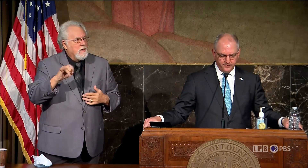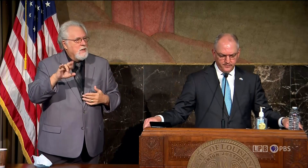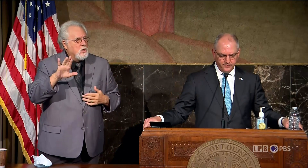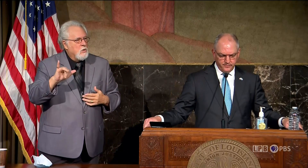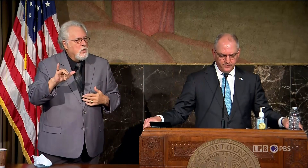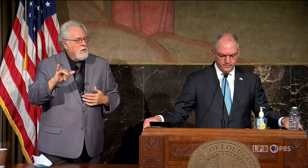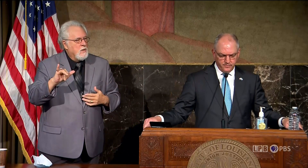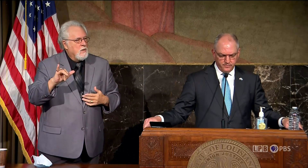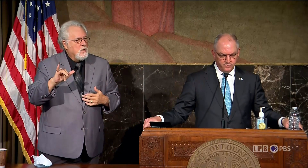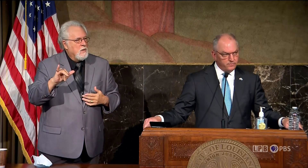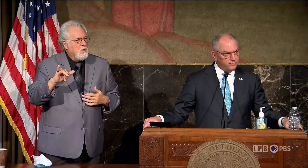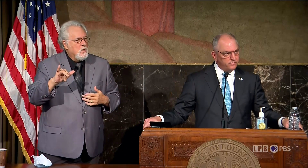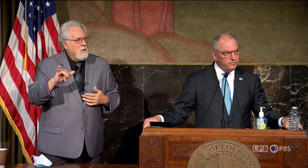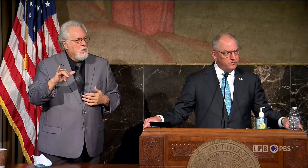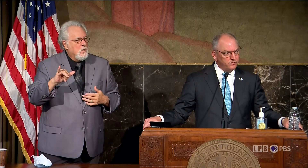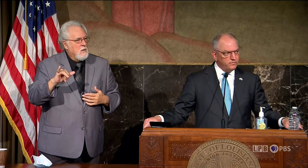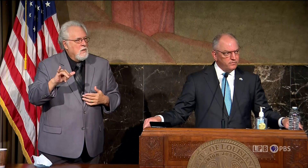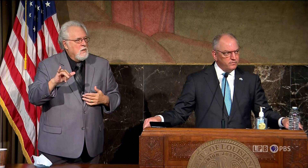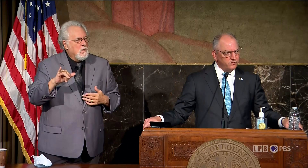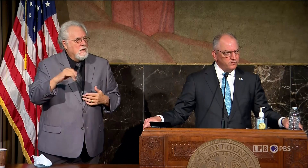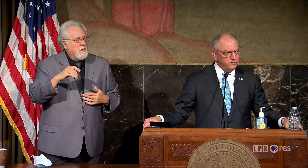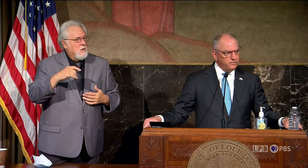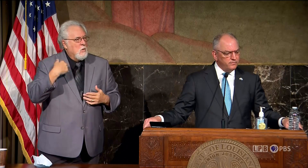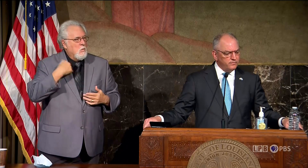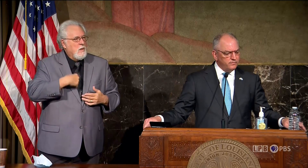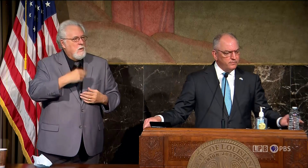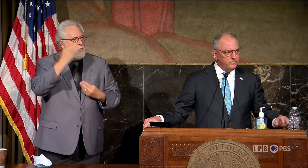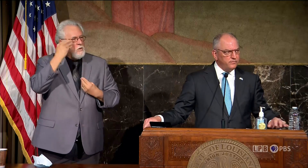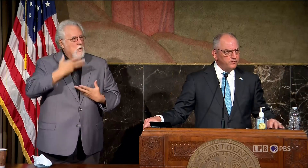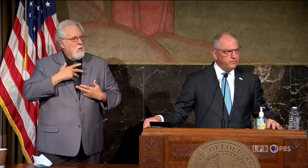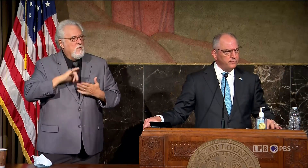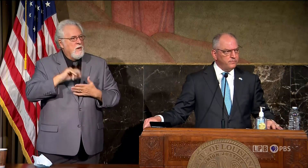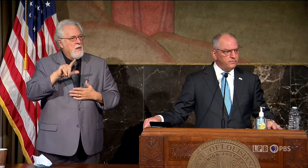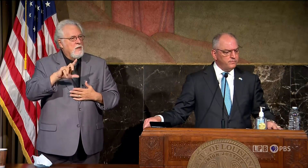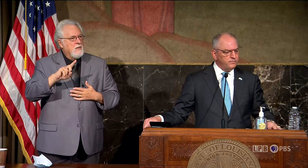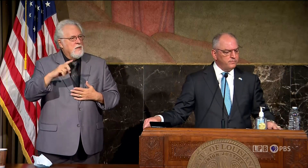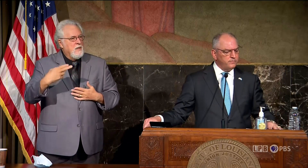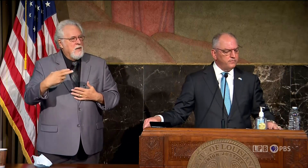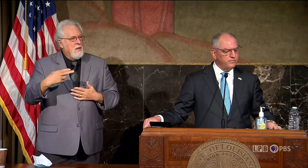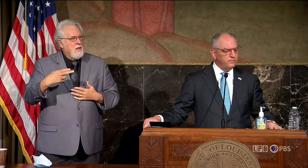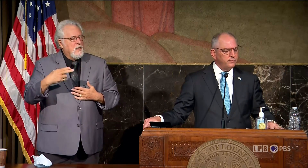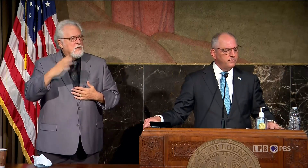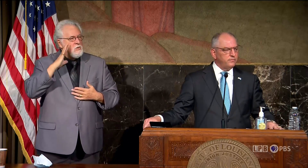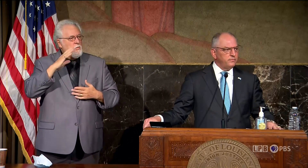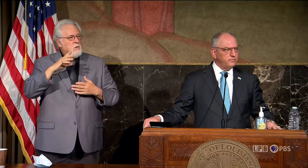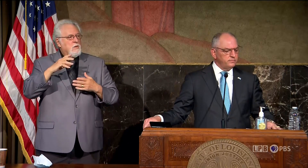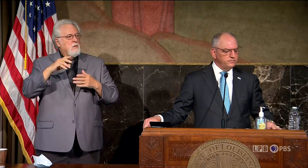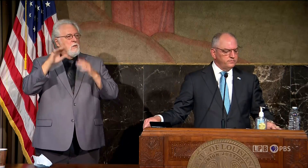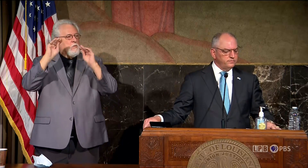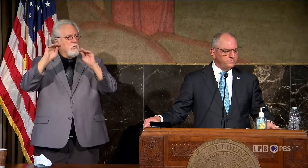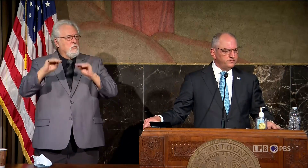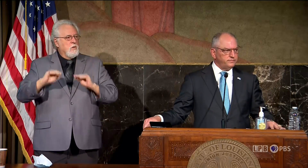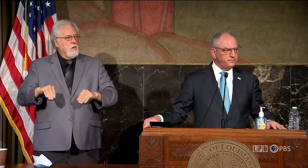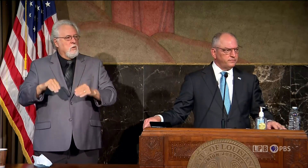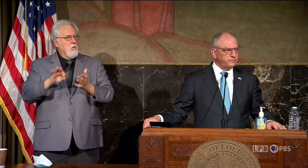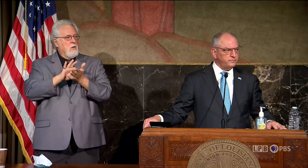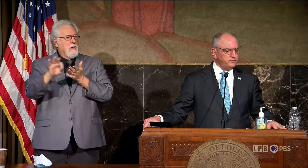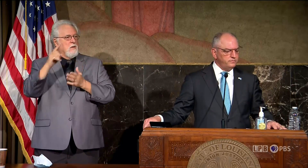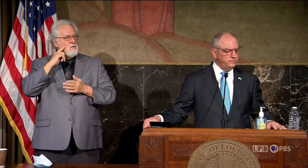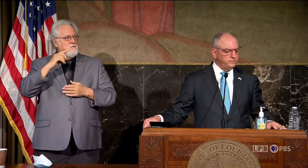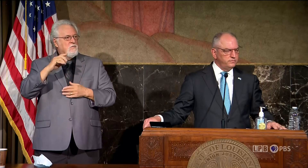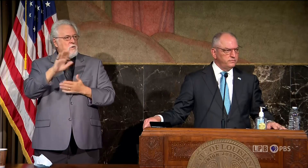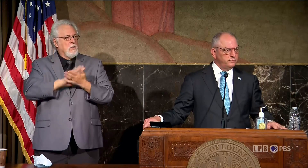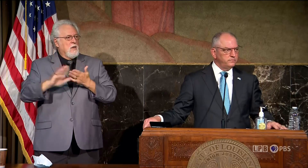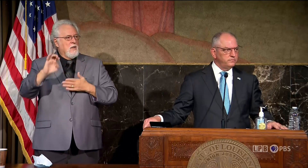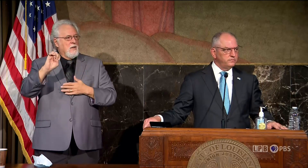we were told that LDH was going to start reporting case counts for higher education institutions on its website.